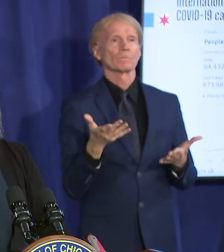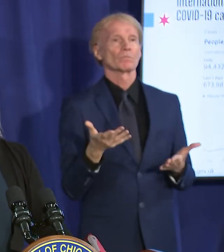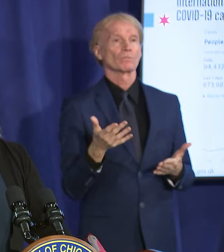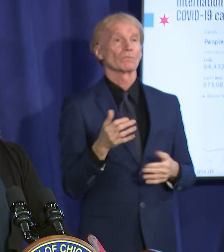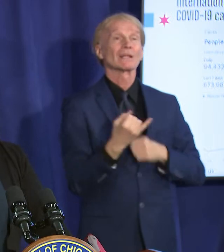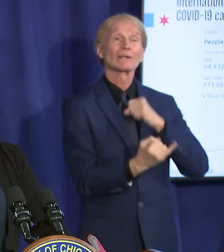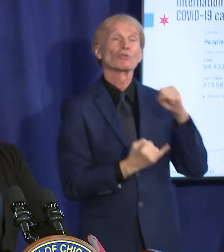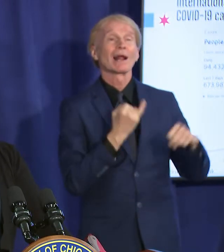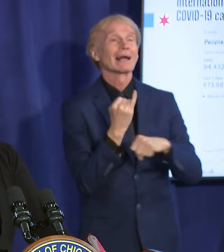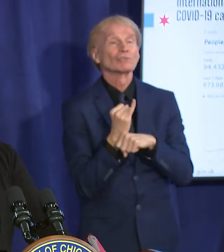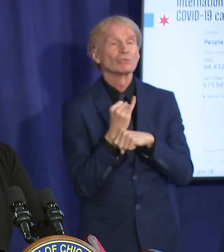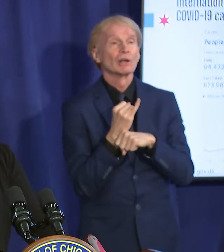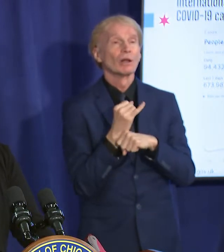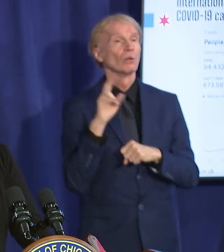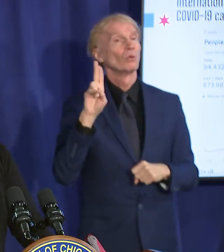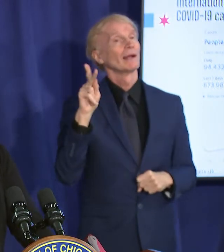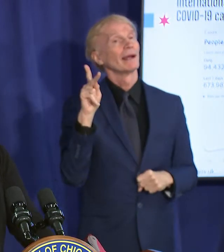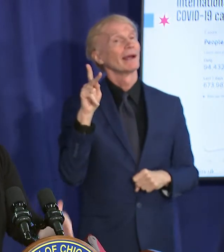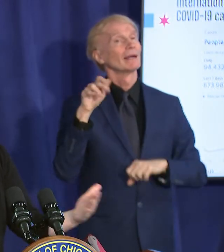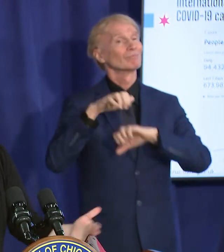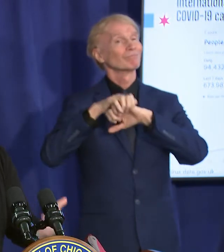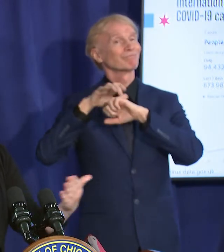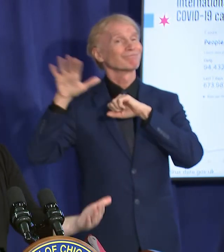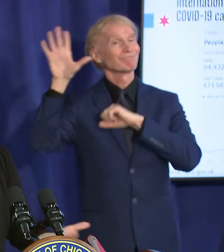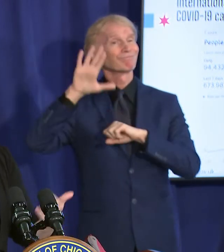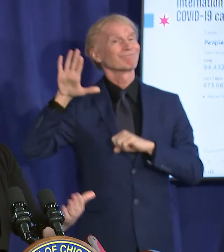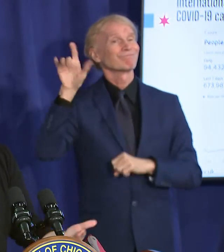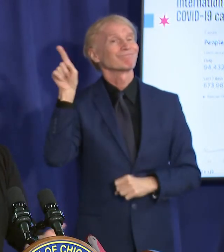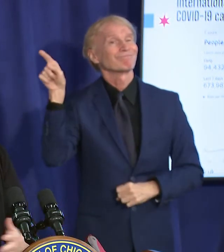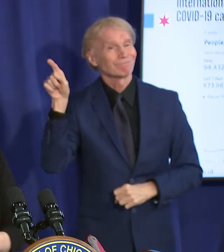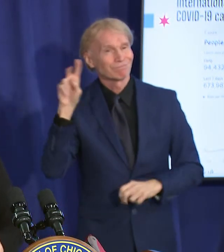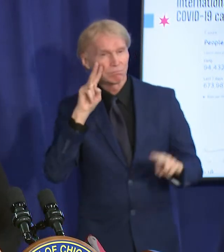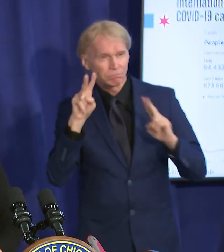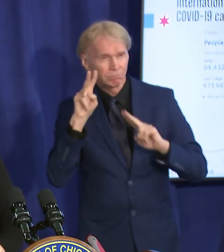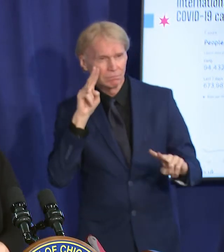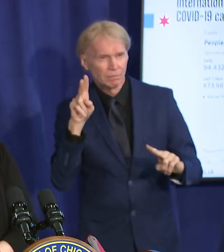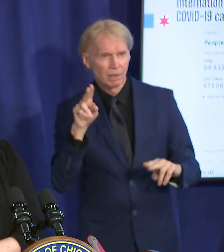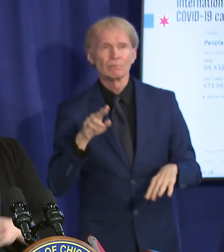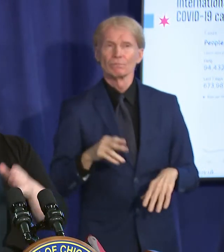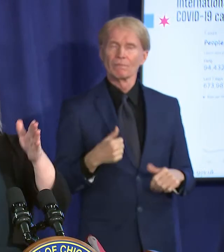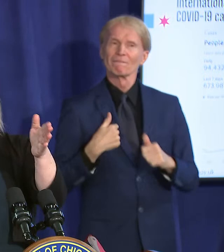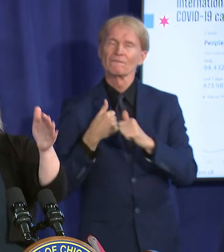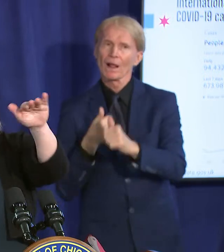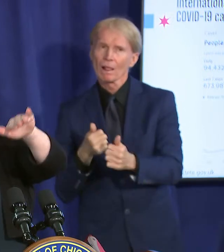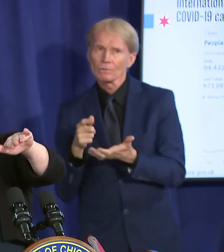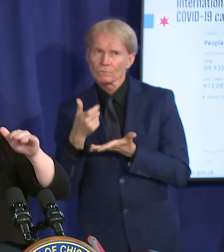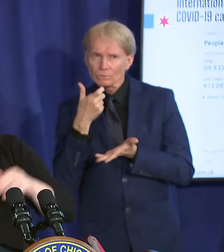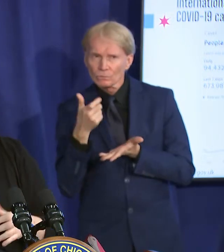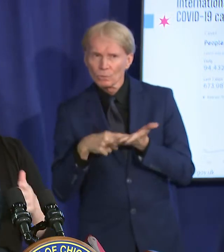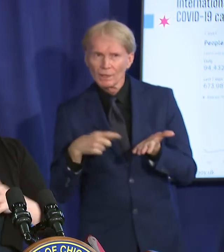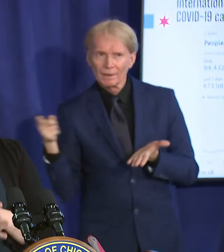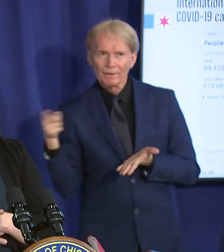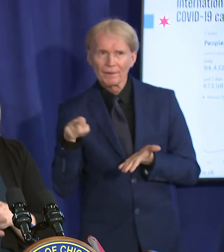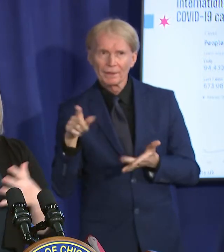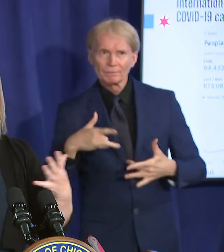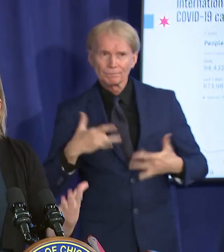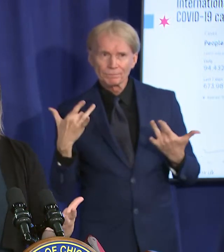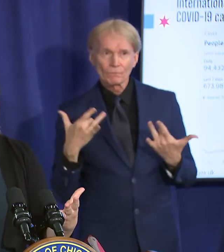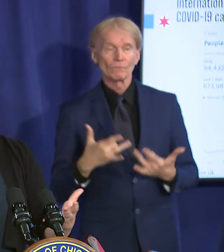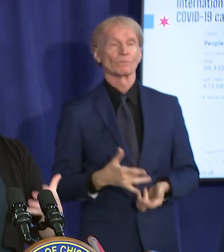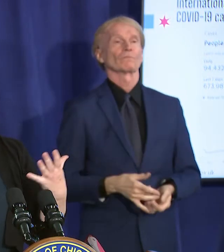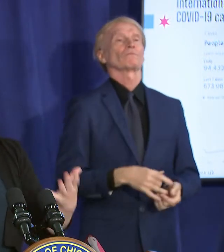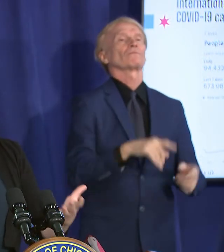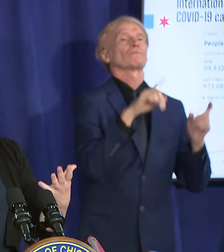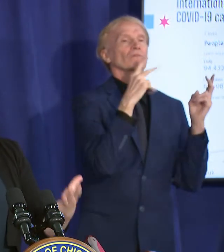Similarly, internationally, here's the UK. You know, I've been talking about following what's happening in the United Kingdom. And you see on the left are the cases,